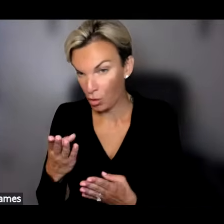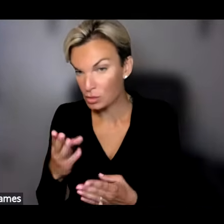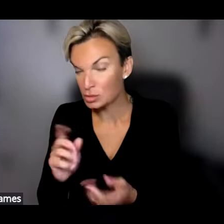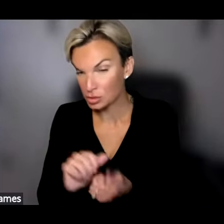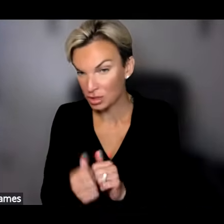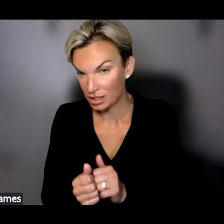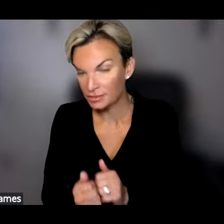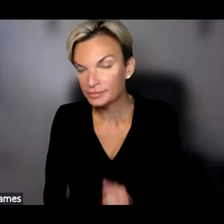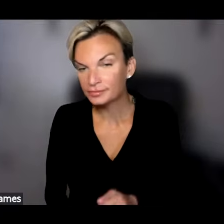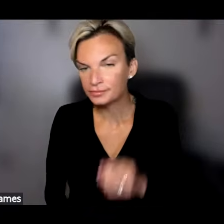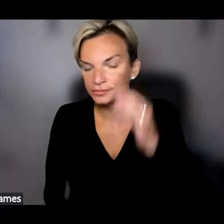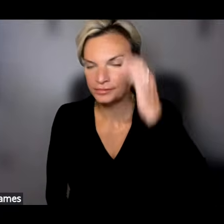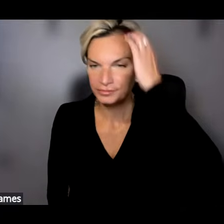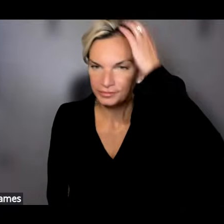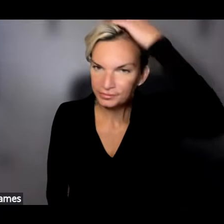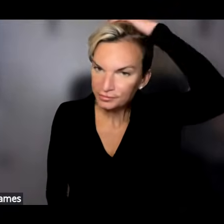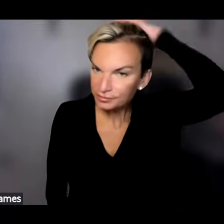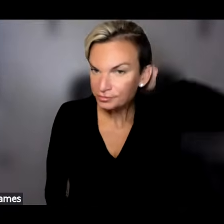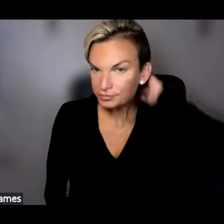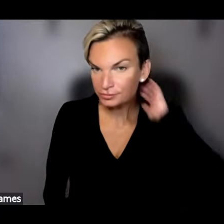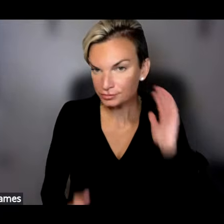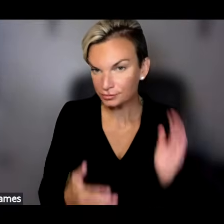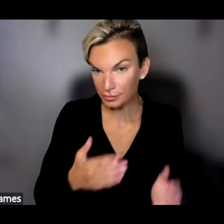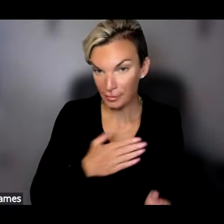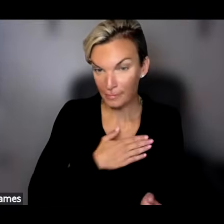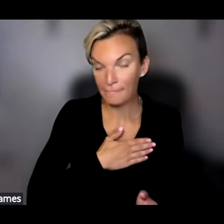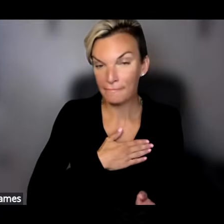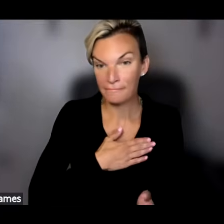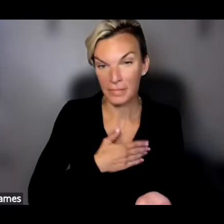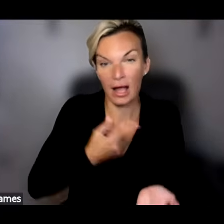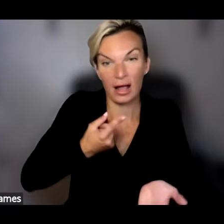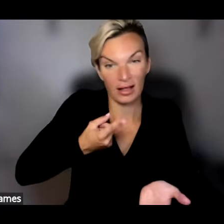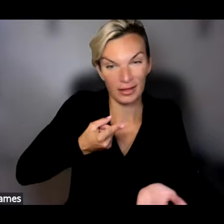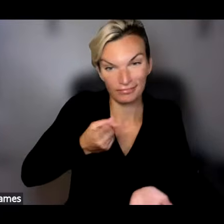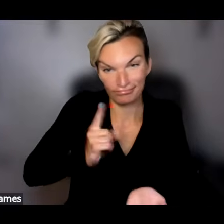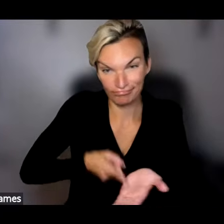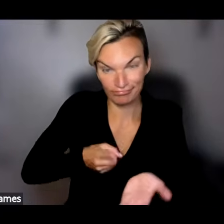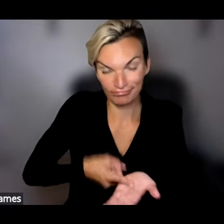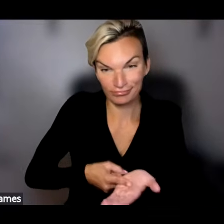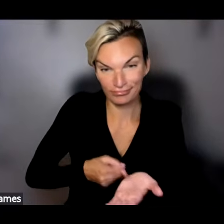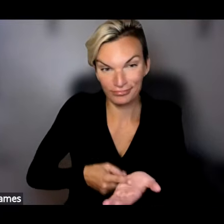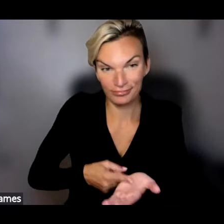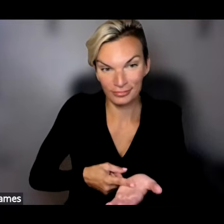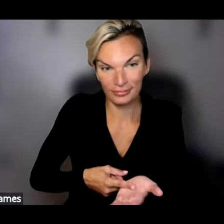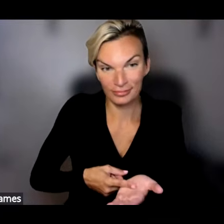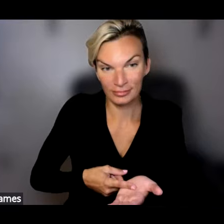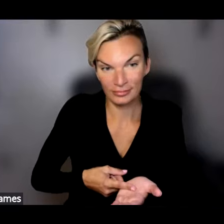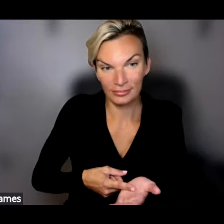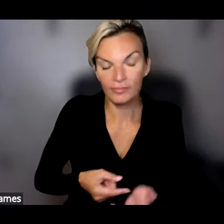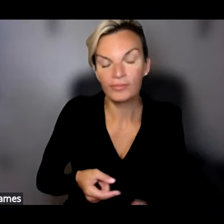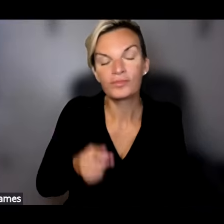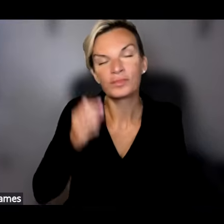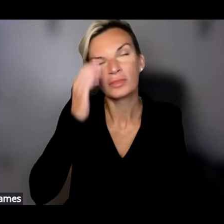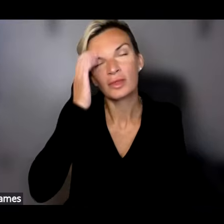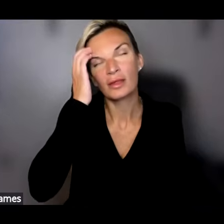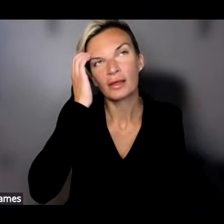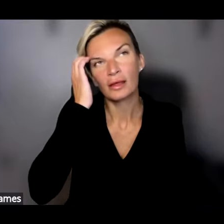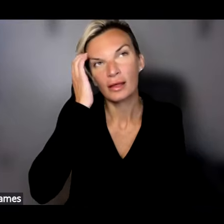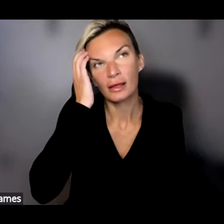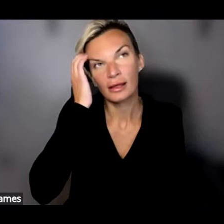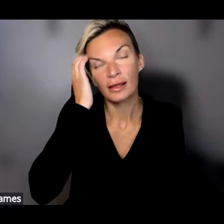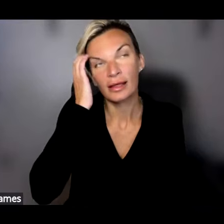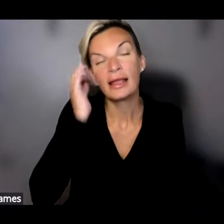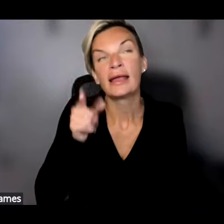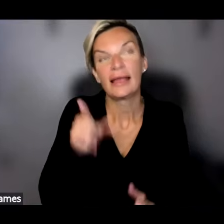My argument is that that I concede you're allowed to make changes to the statement of